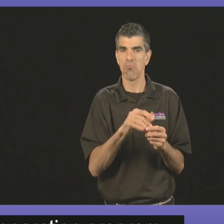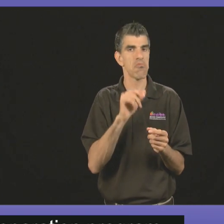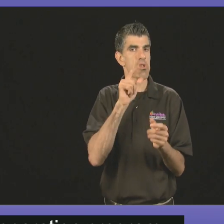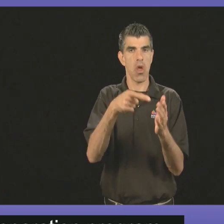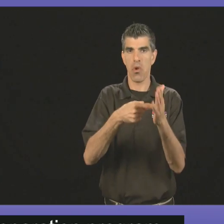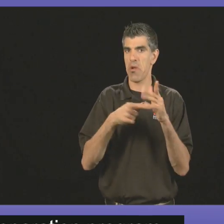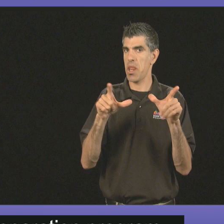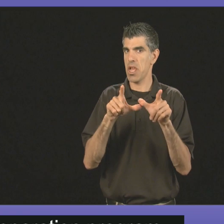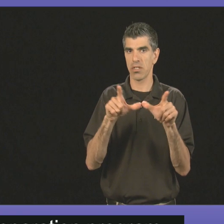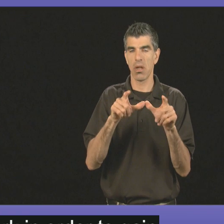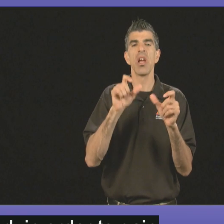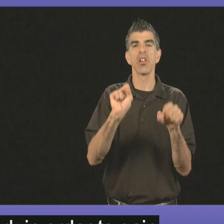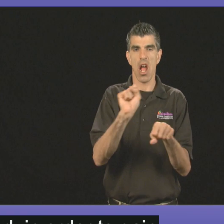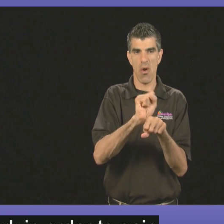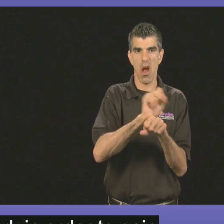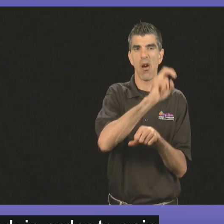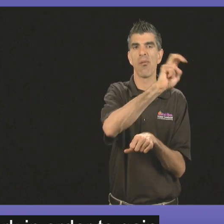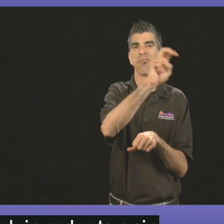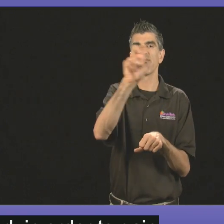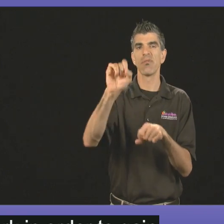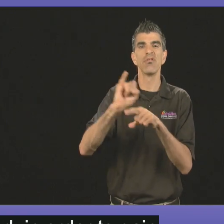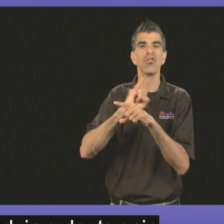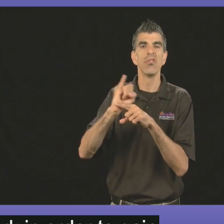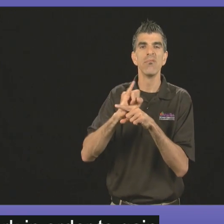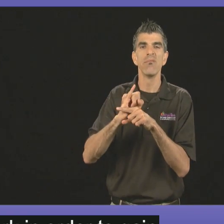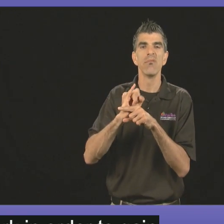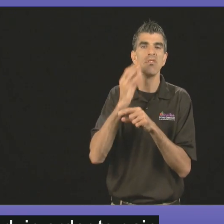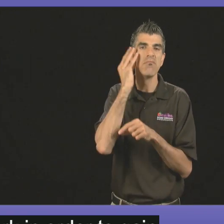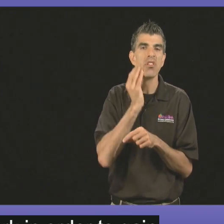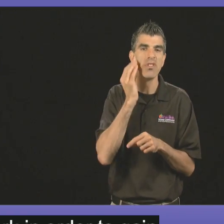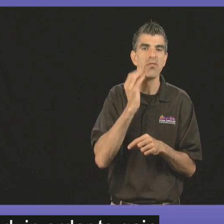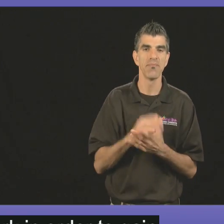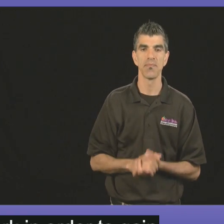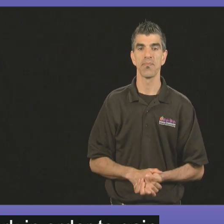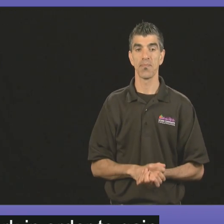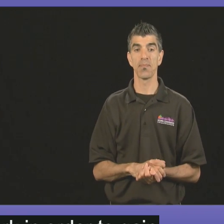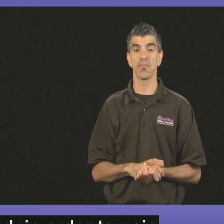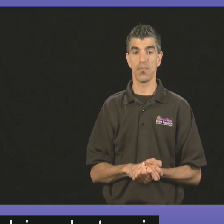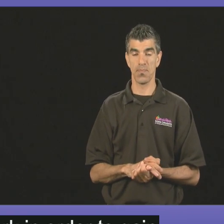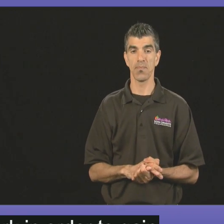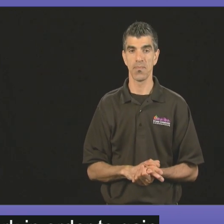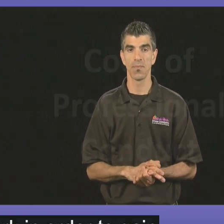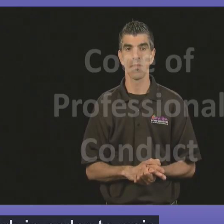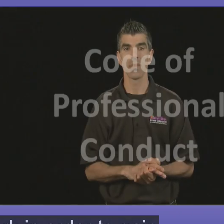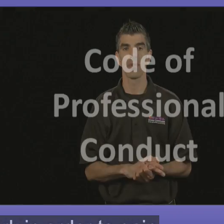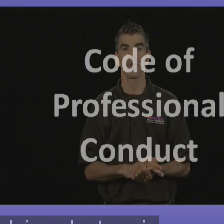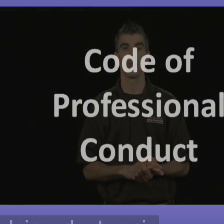have a license. They may work in order to gain interpreting work experience.